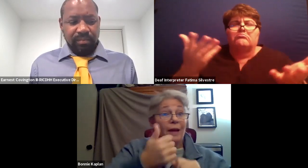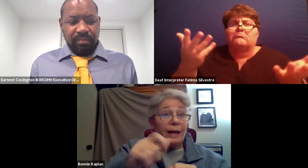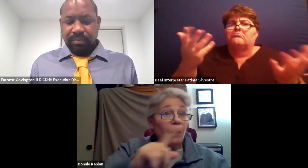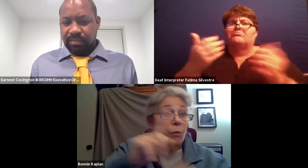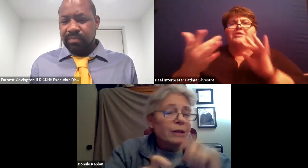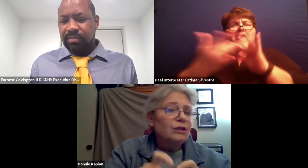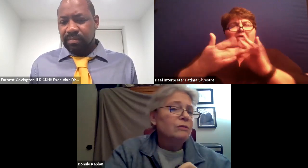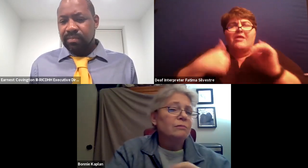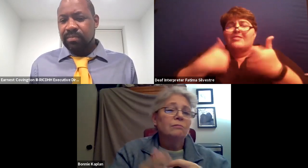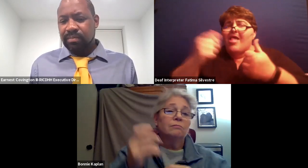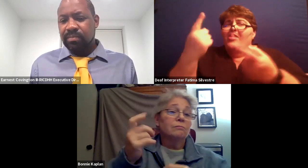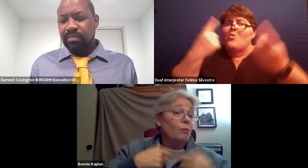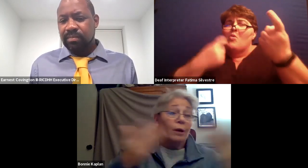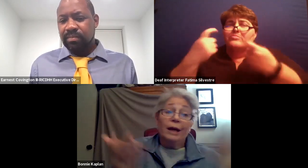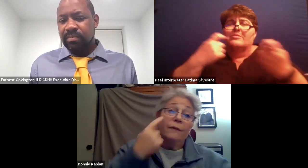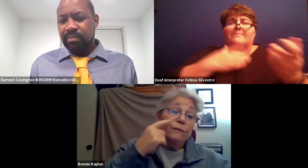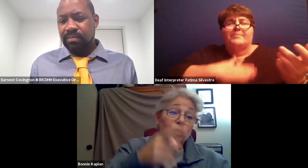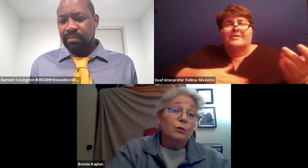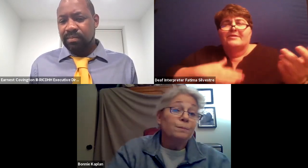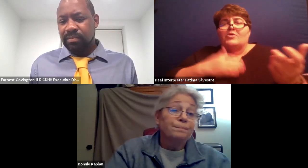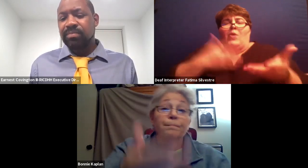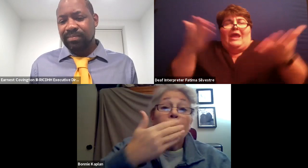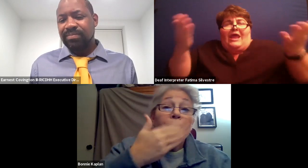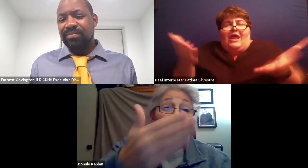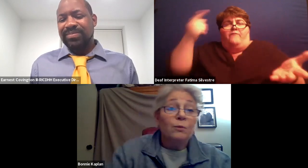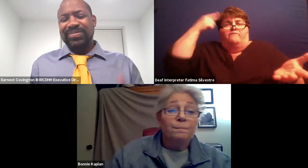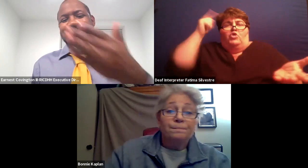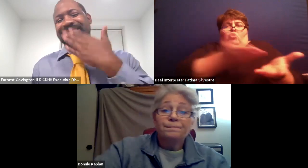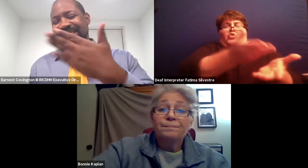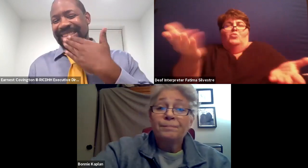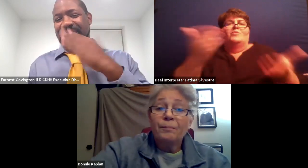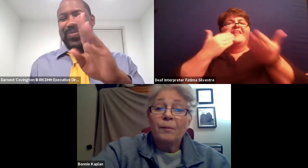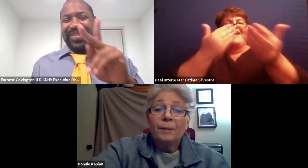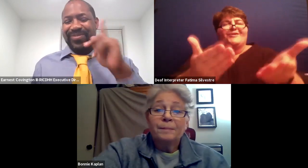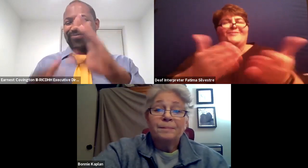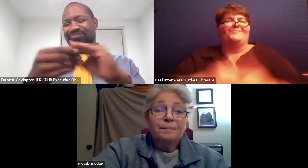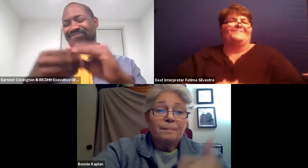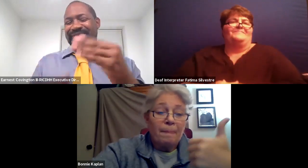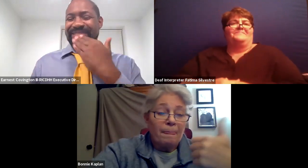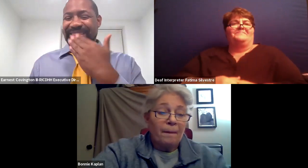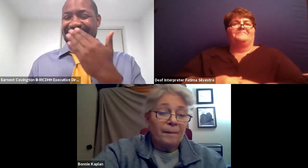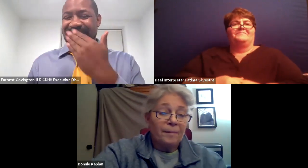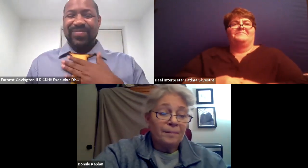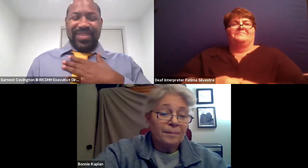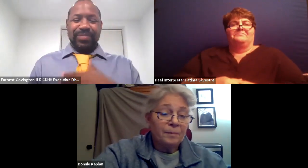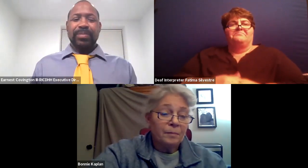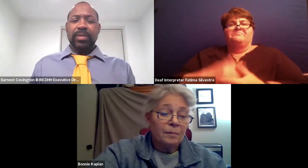So again, please contact me with questions, clarification. We're here for you. Thank